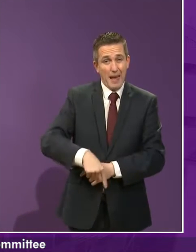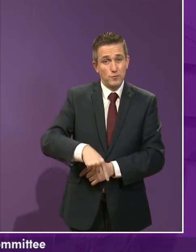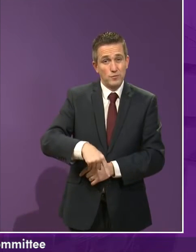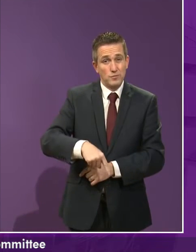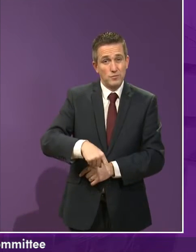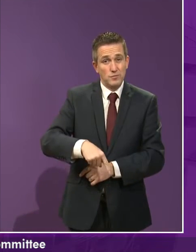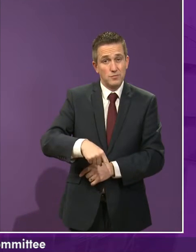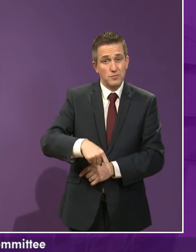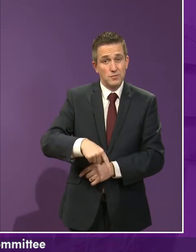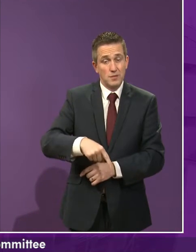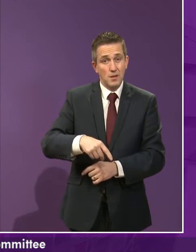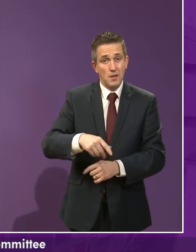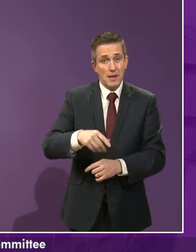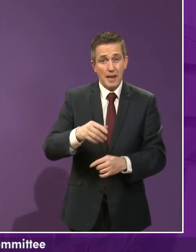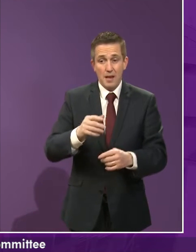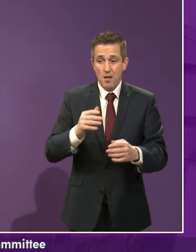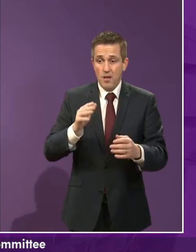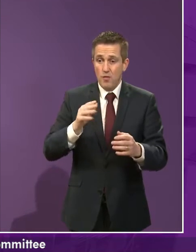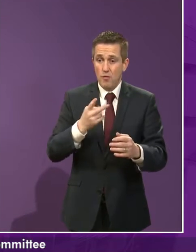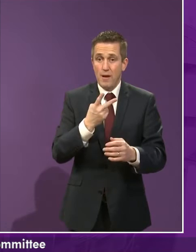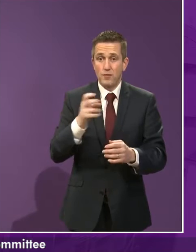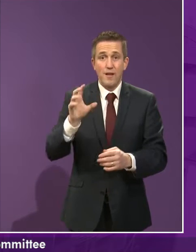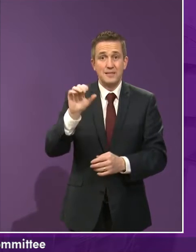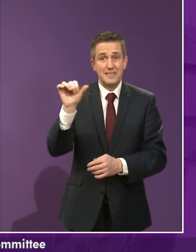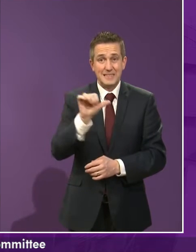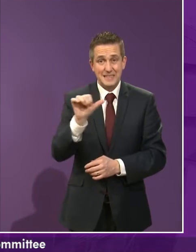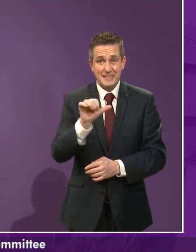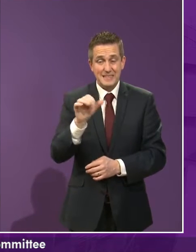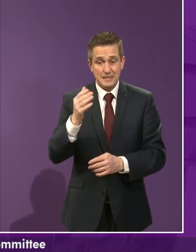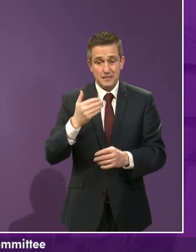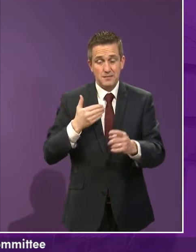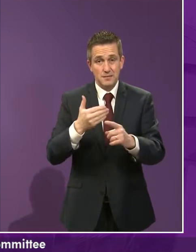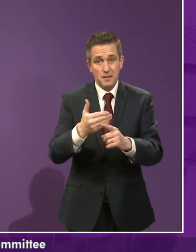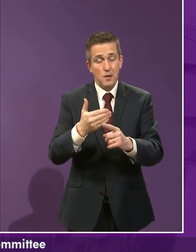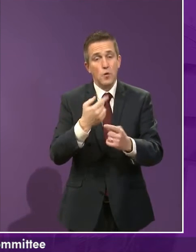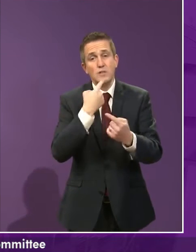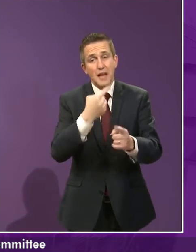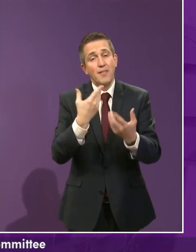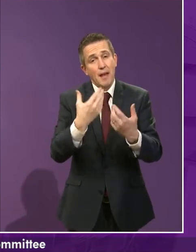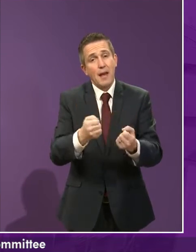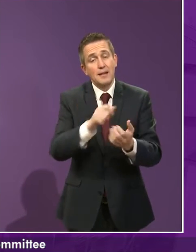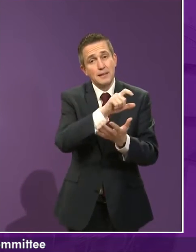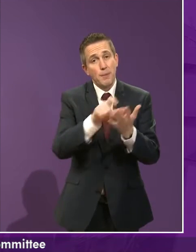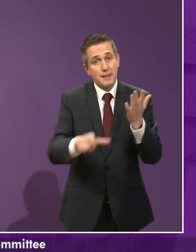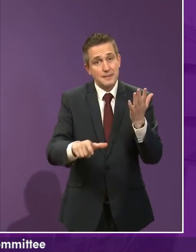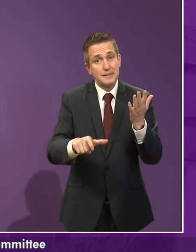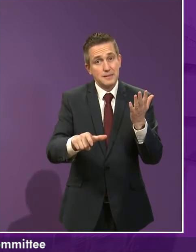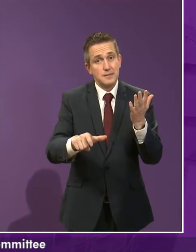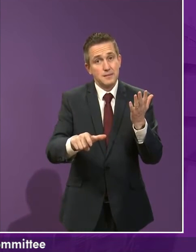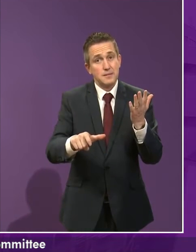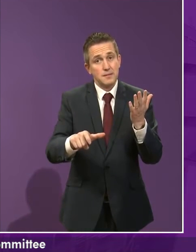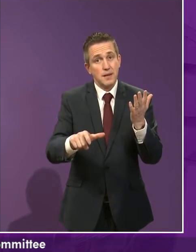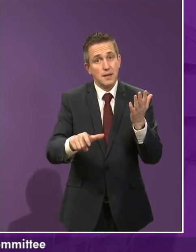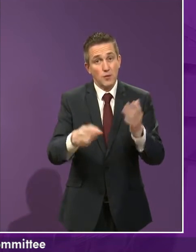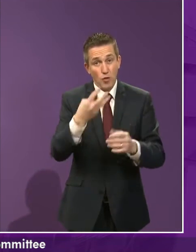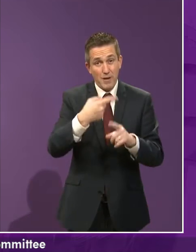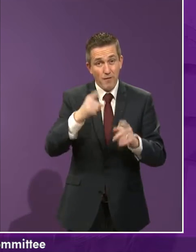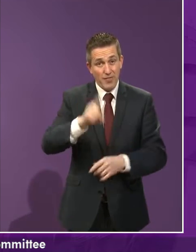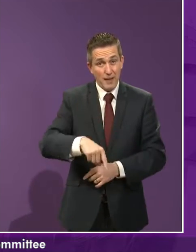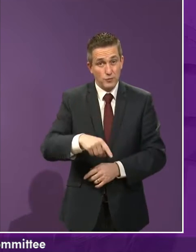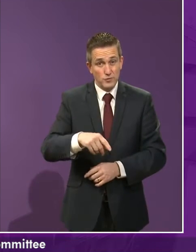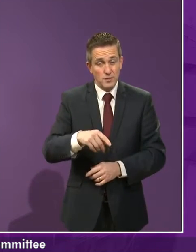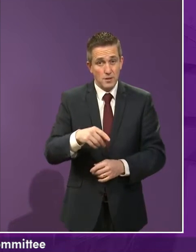the latest count for last academic year who disclosed a disability. And that's